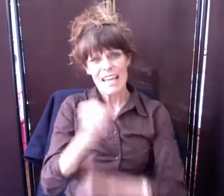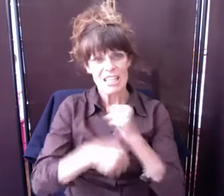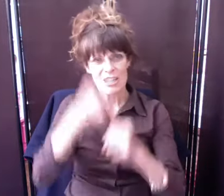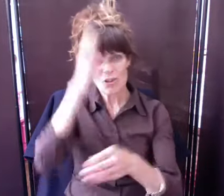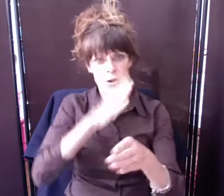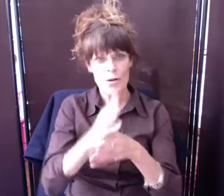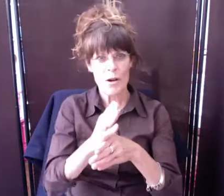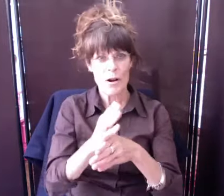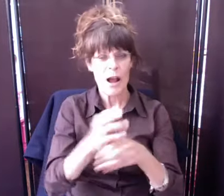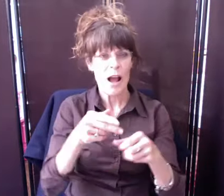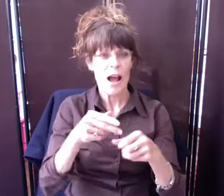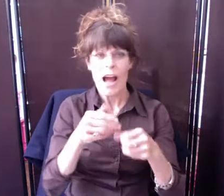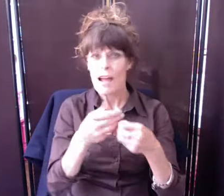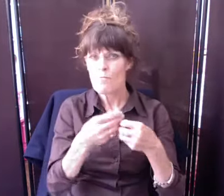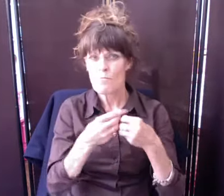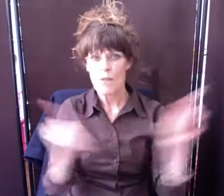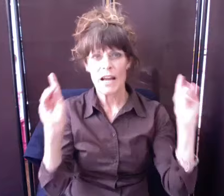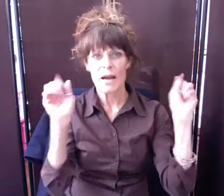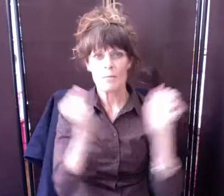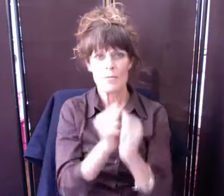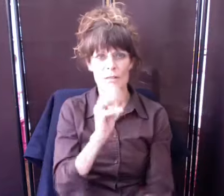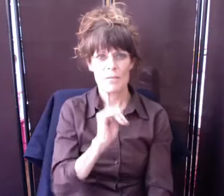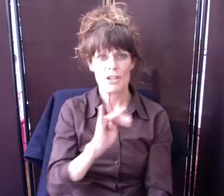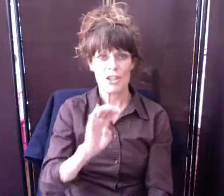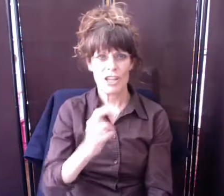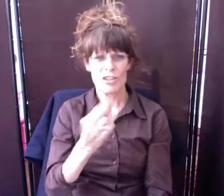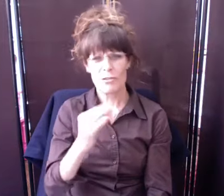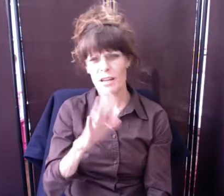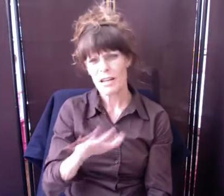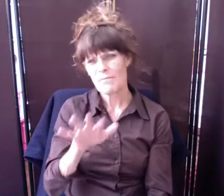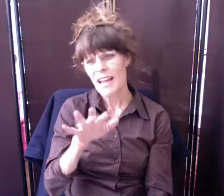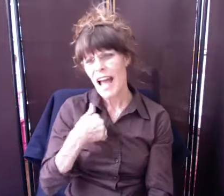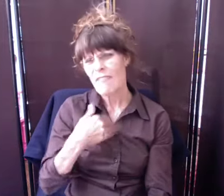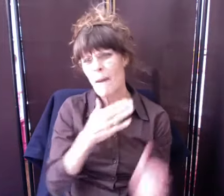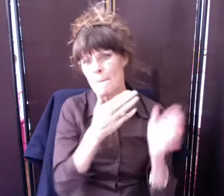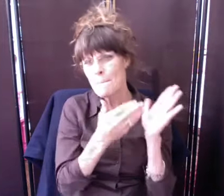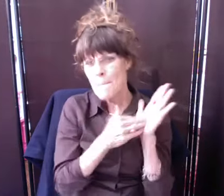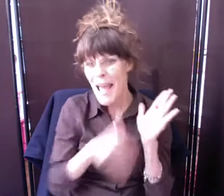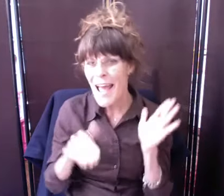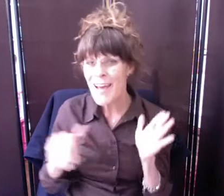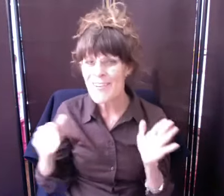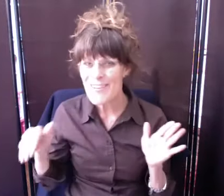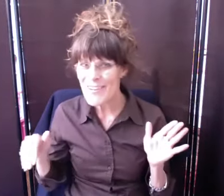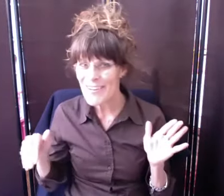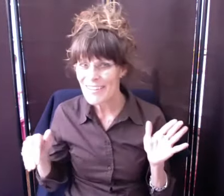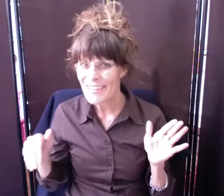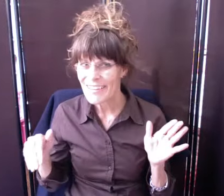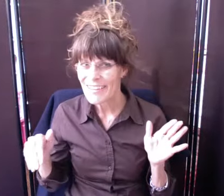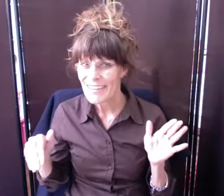new sponsor. So I have this pattern of every 4 or 5 years doing these real big dips in my